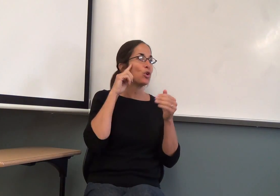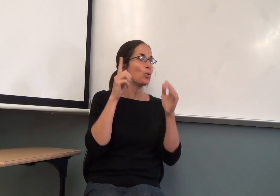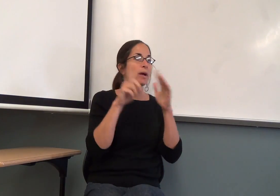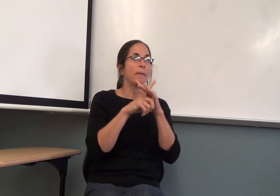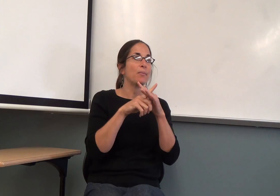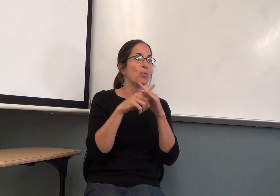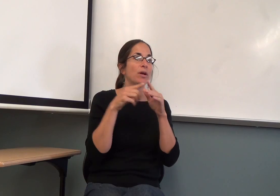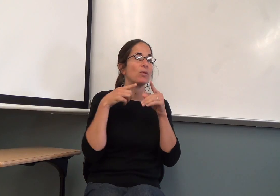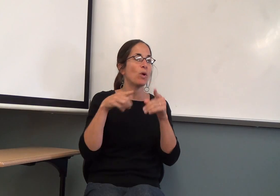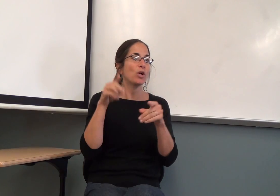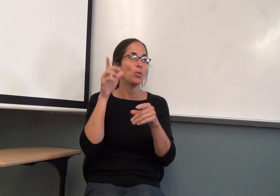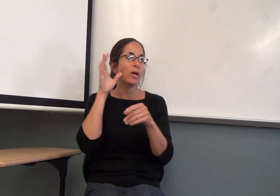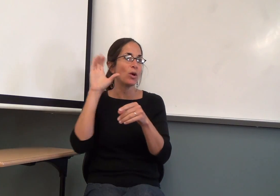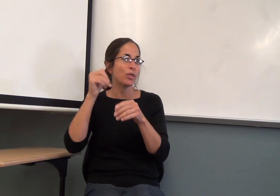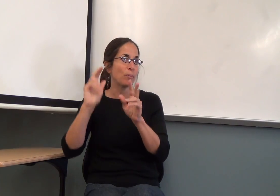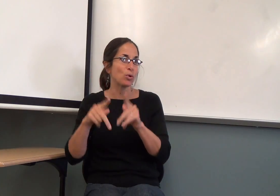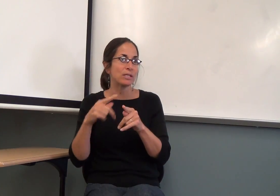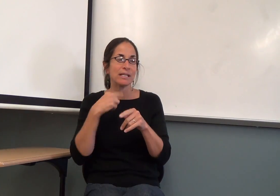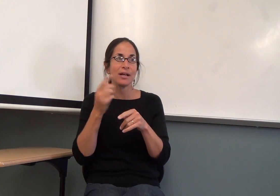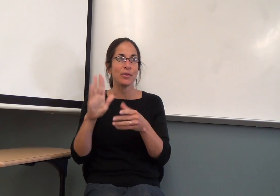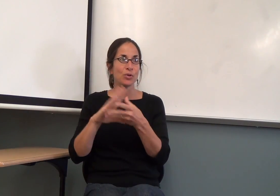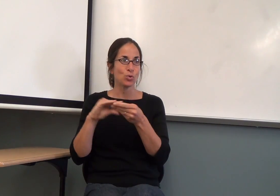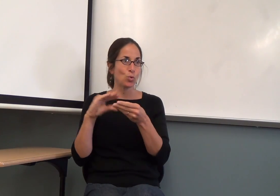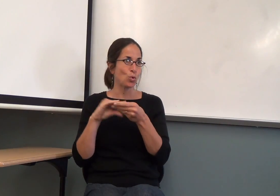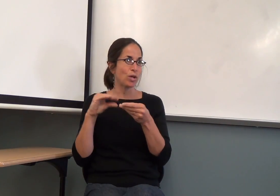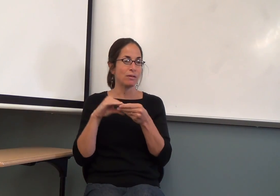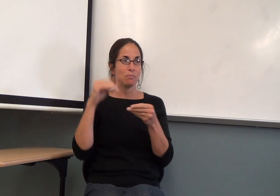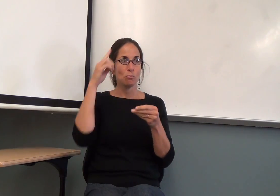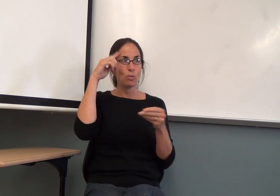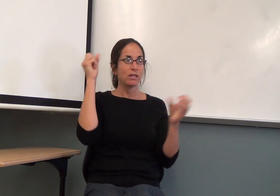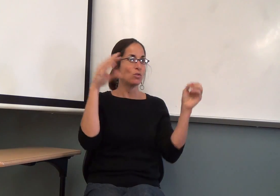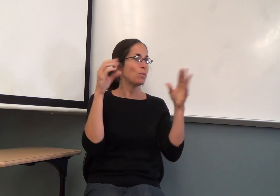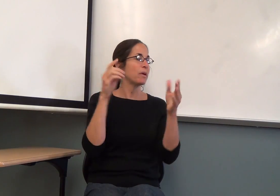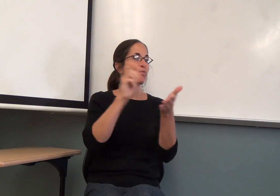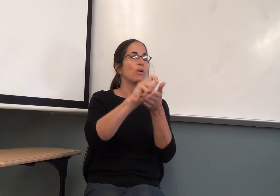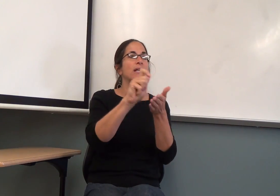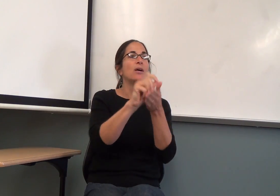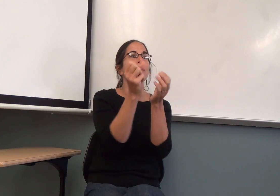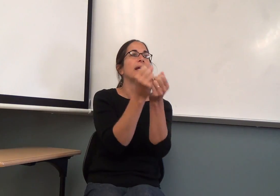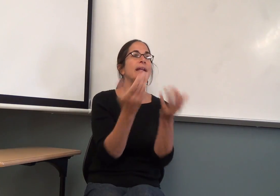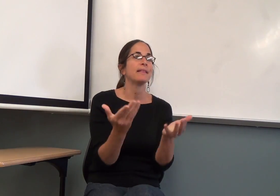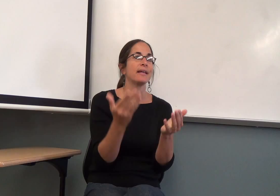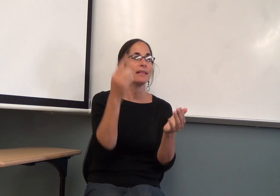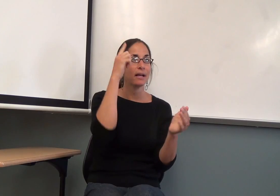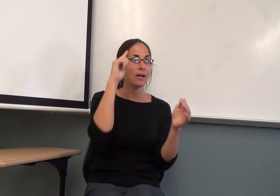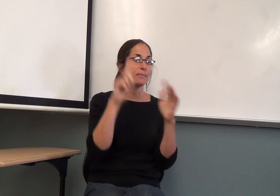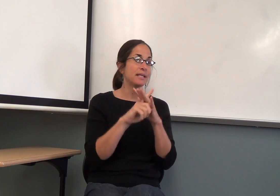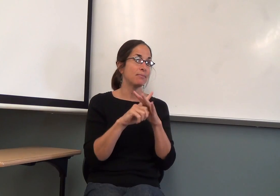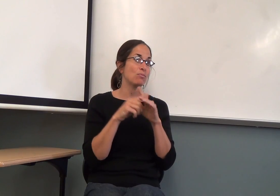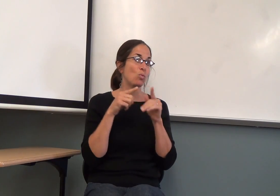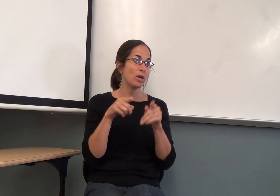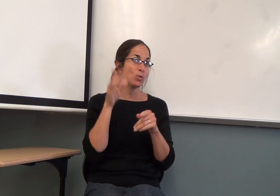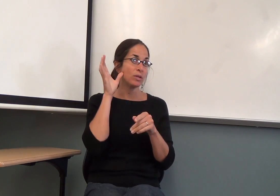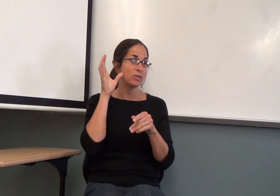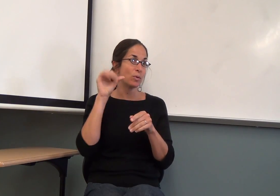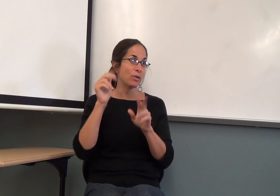you're going to kind of brainstorm. Literally brainstorming is just writing down information that comes to mind when you're listening to someone else's ideas.